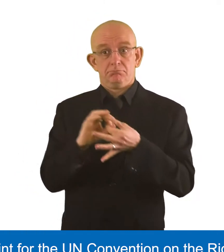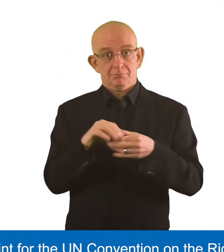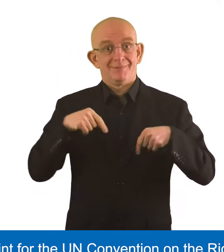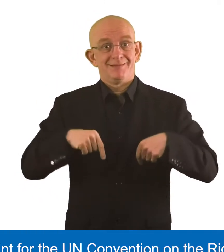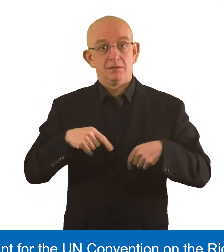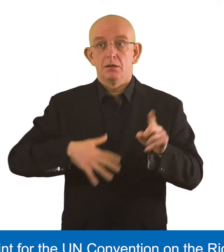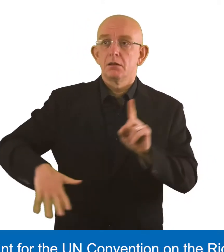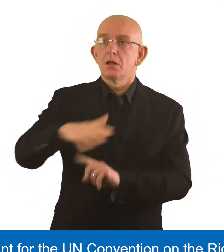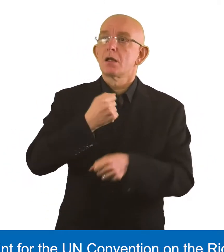UNCRPD,